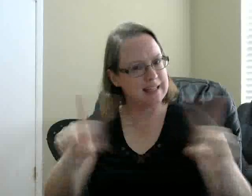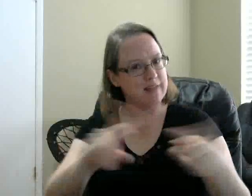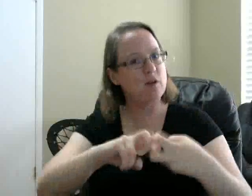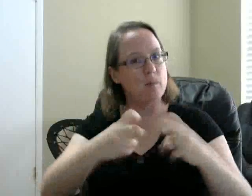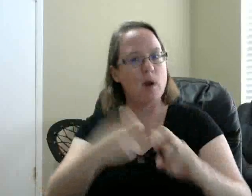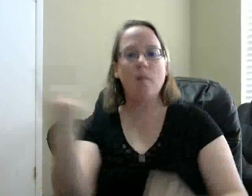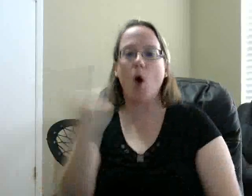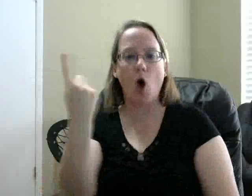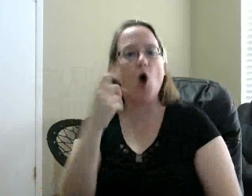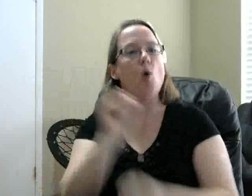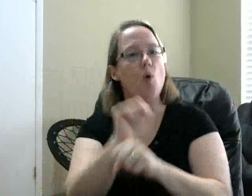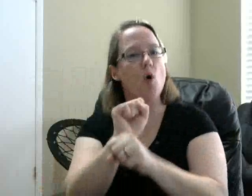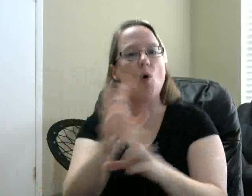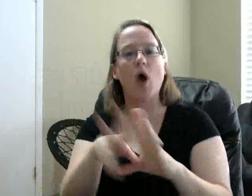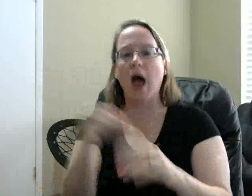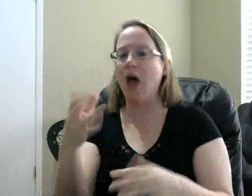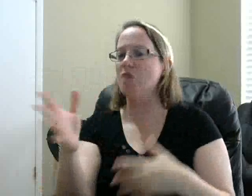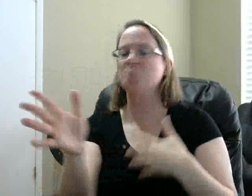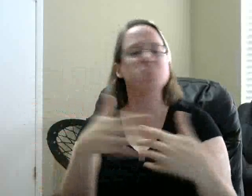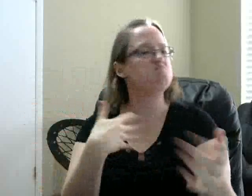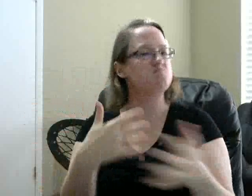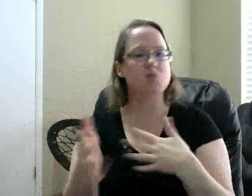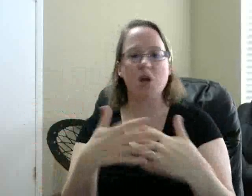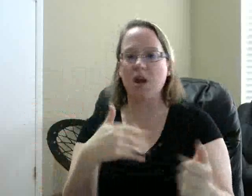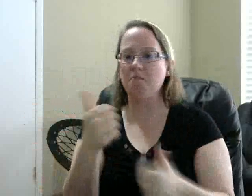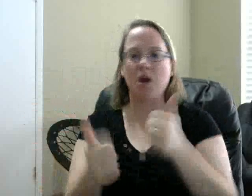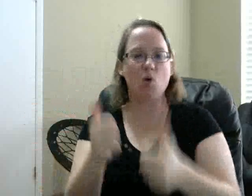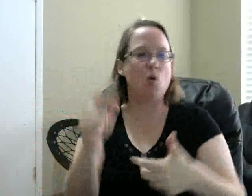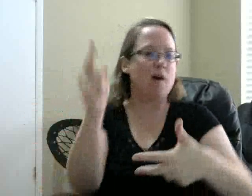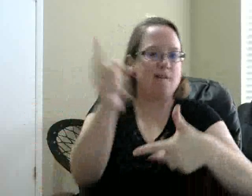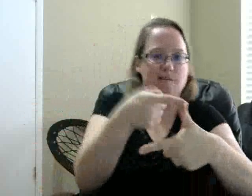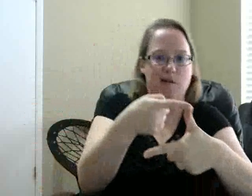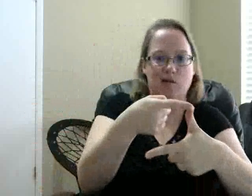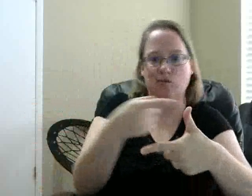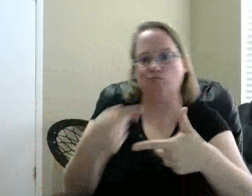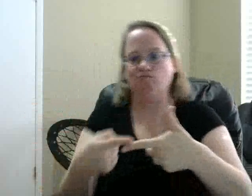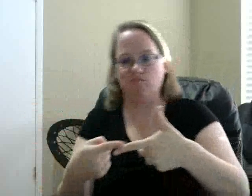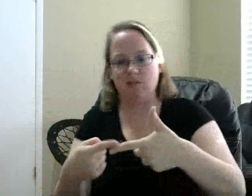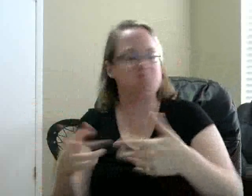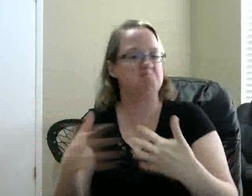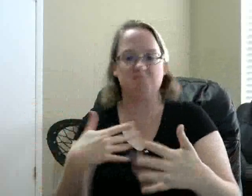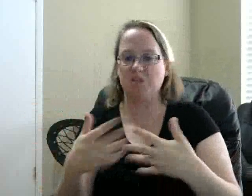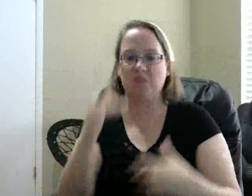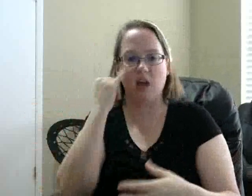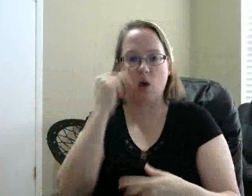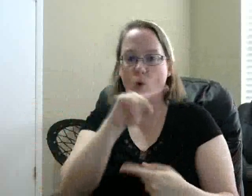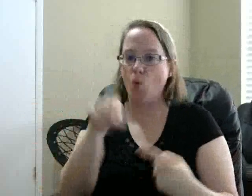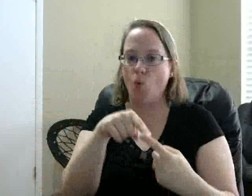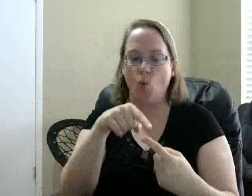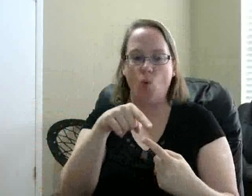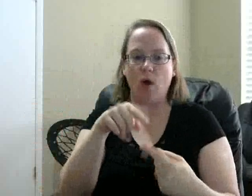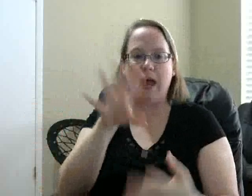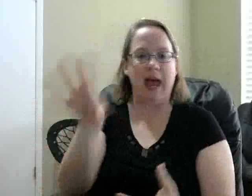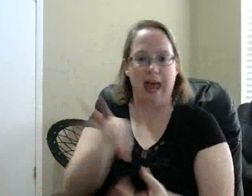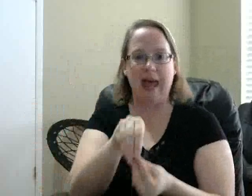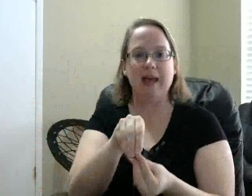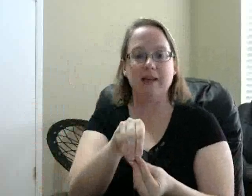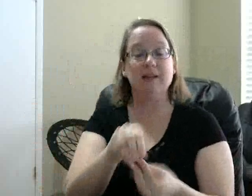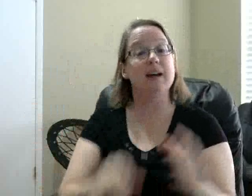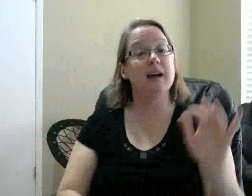out. That it doesn't matter what order you add. 5 plus 6 is the same thing as 6 plus 5. And that makes sense. If I have 5 avocados and you